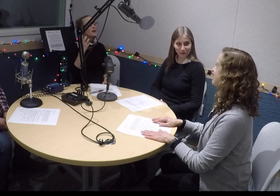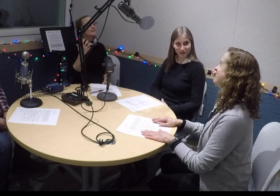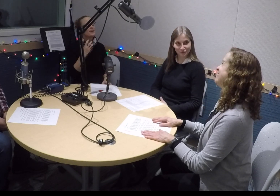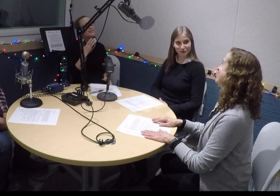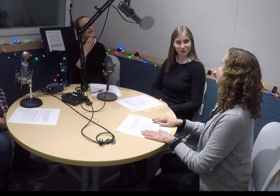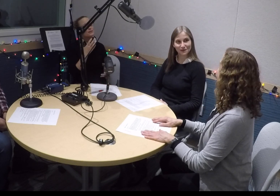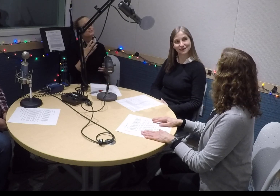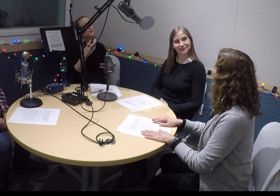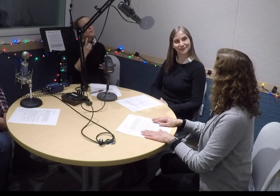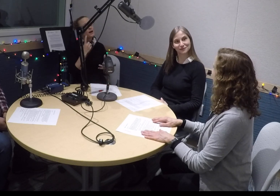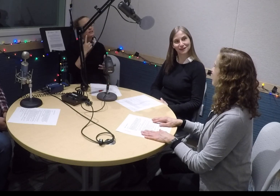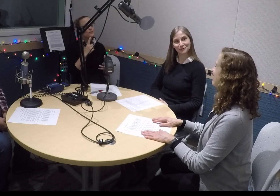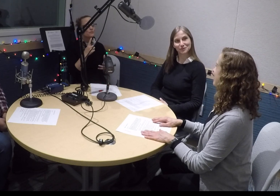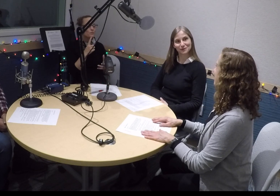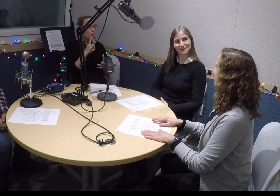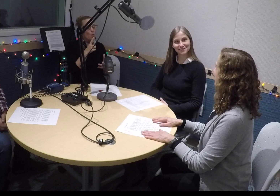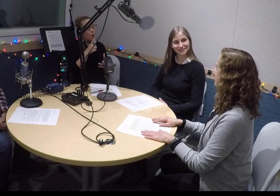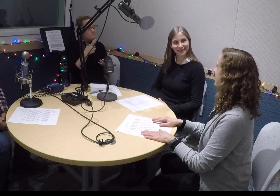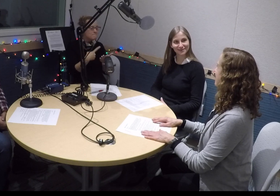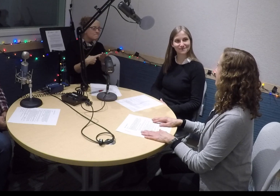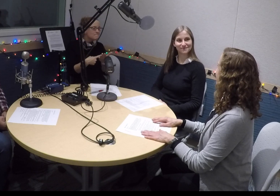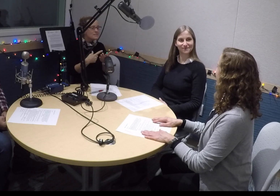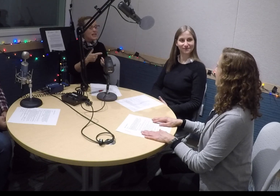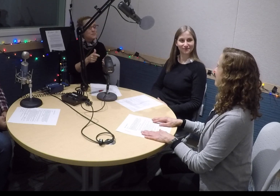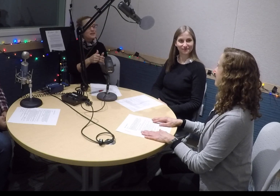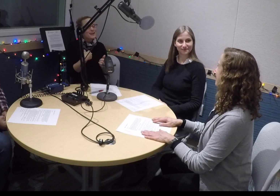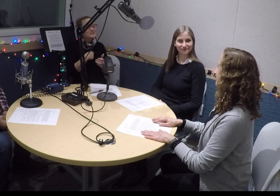for speaking of language with us today.